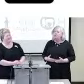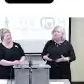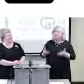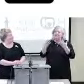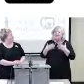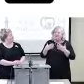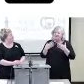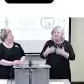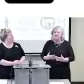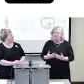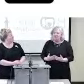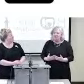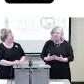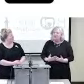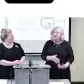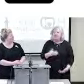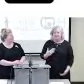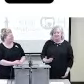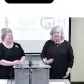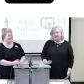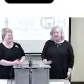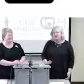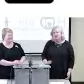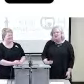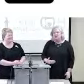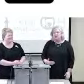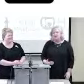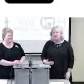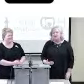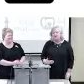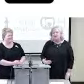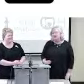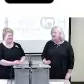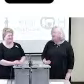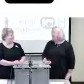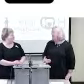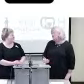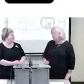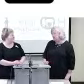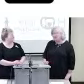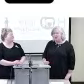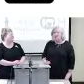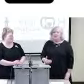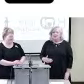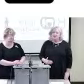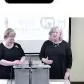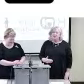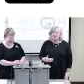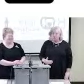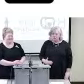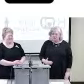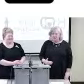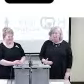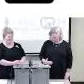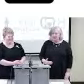you to receive information and something else that helps you to receive information is sleep sleep is